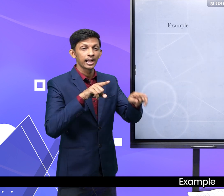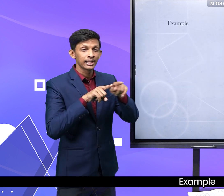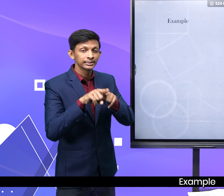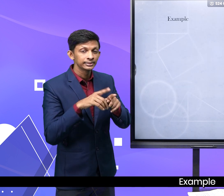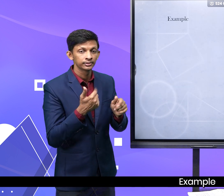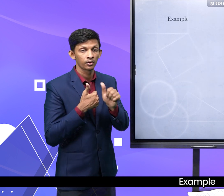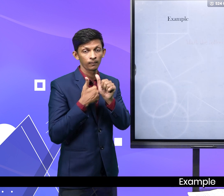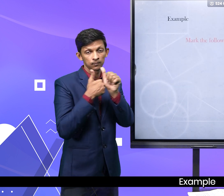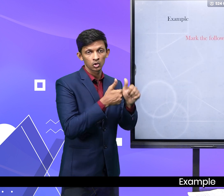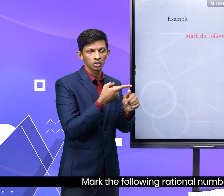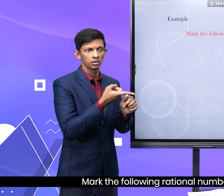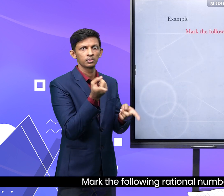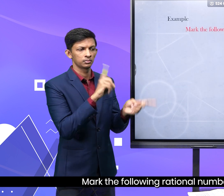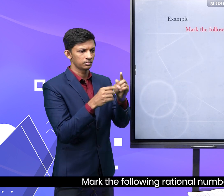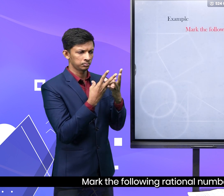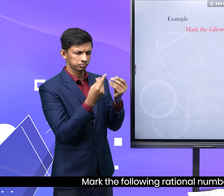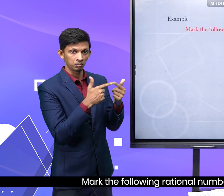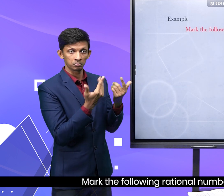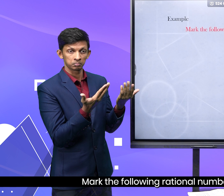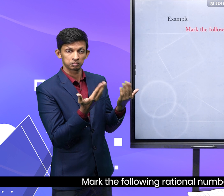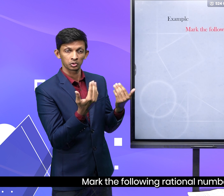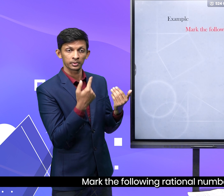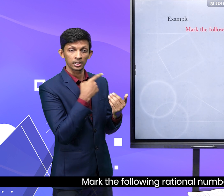Example: mark the following rational numbers on a number line.